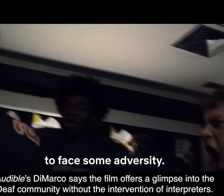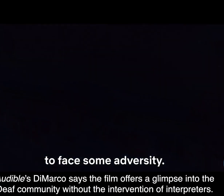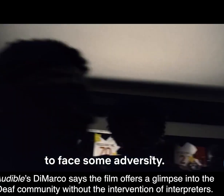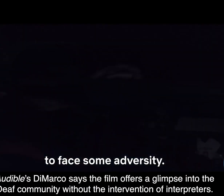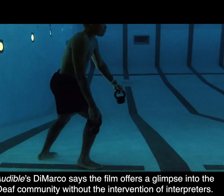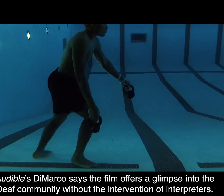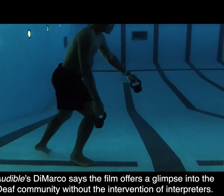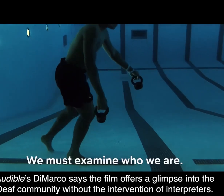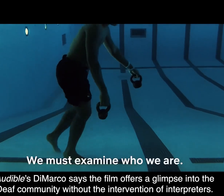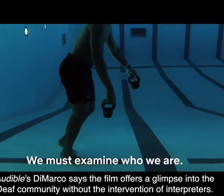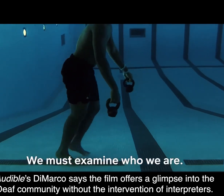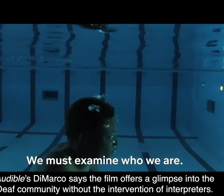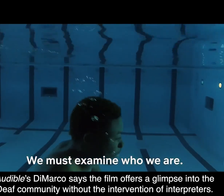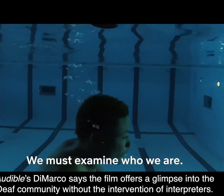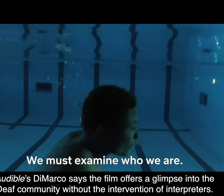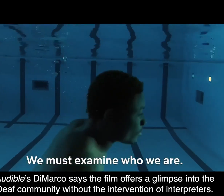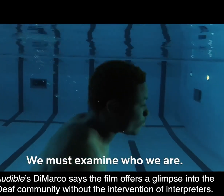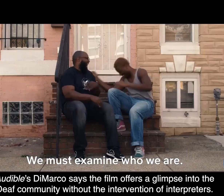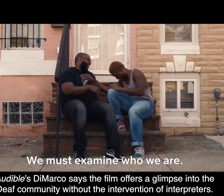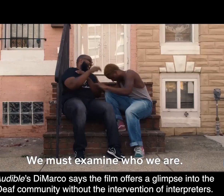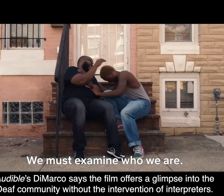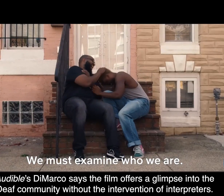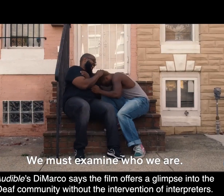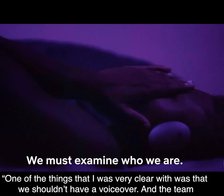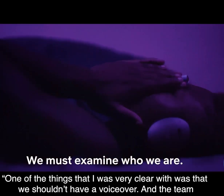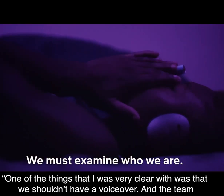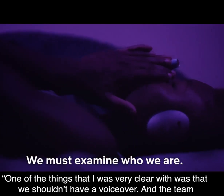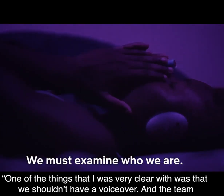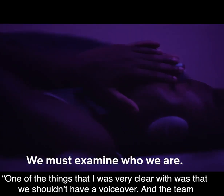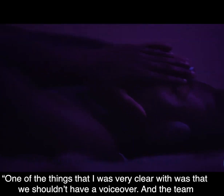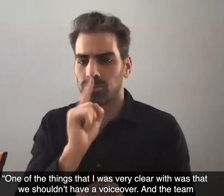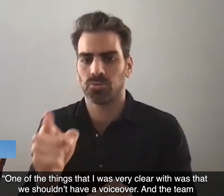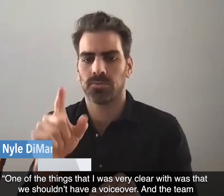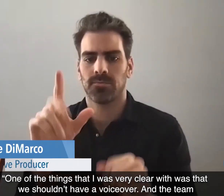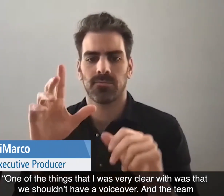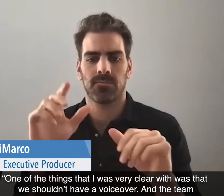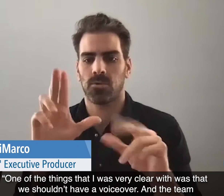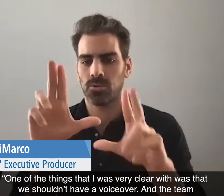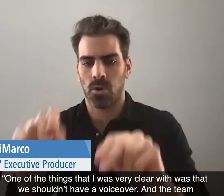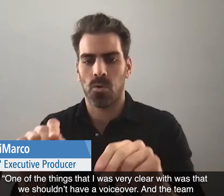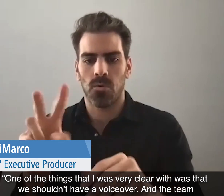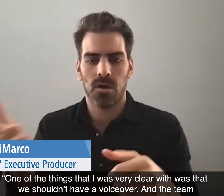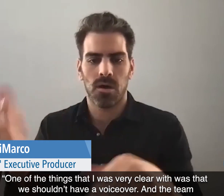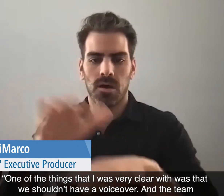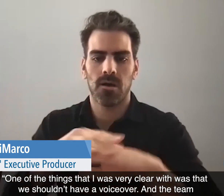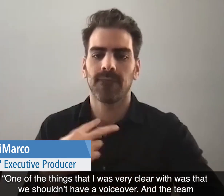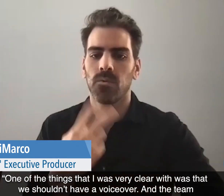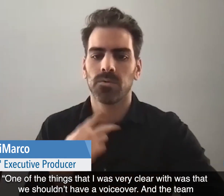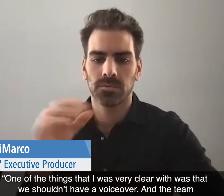the deaf community without the intervention of interpreters. One of the things that I was, very clear with was that we shouldn't have a voiceover, and the